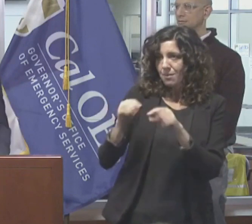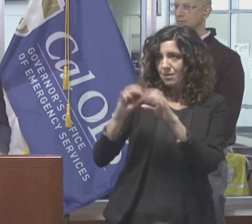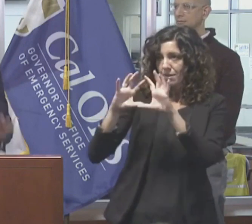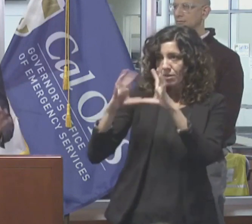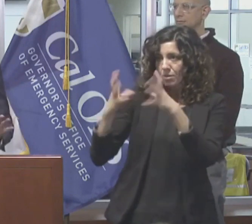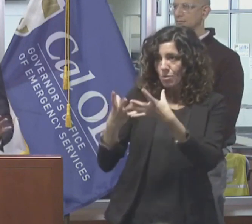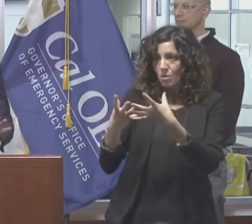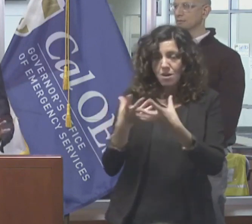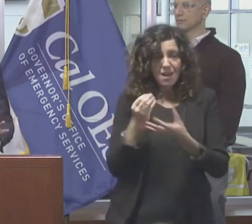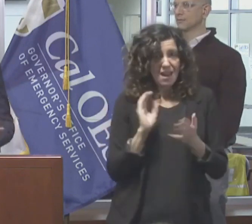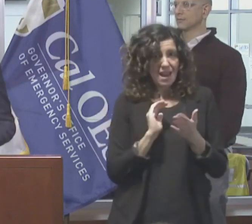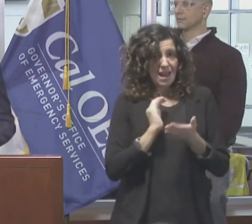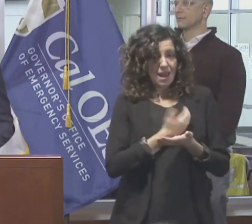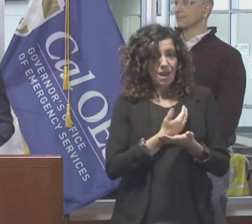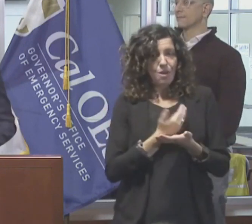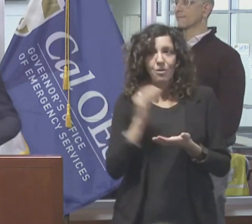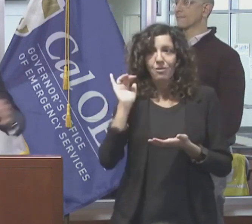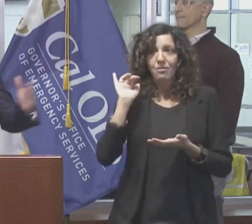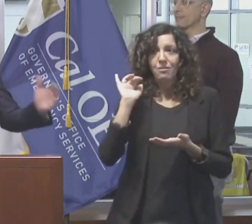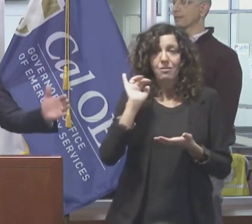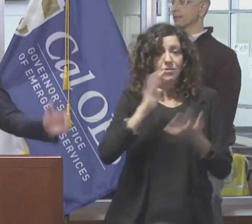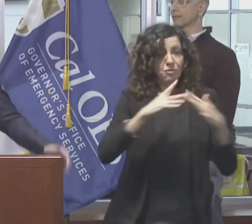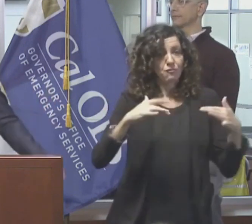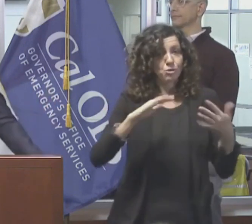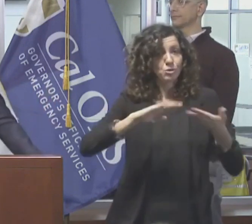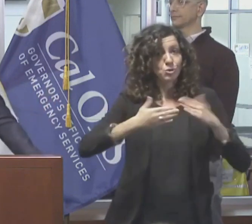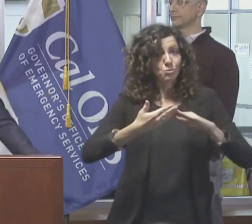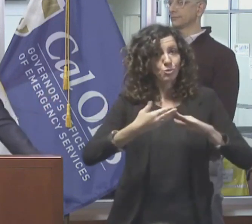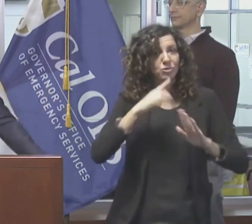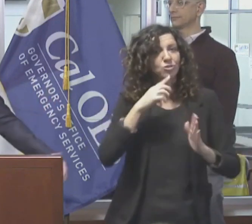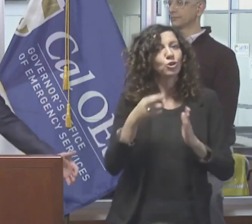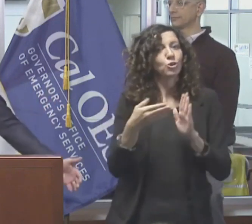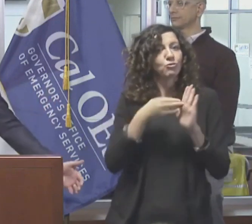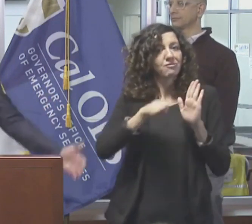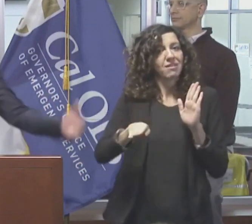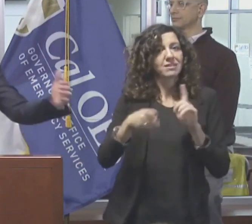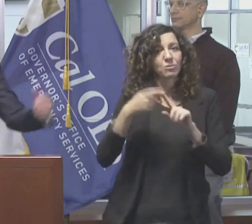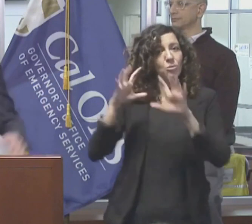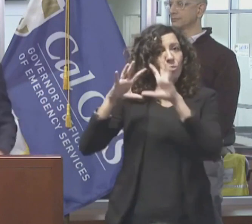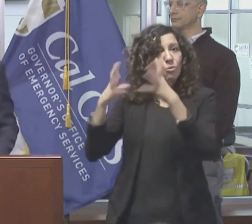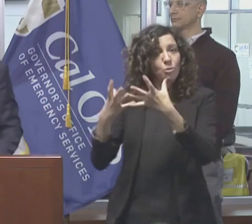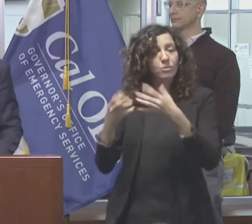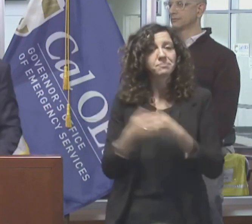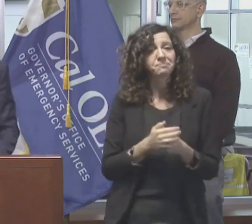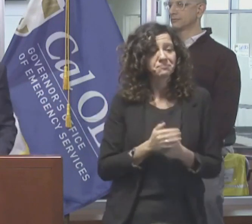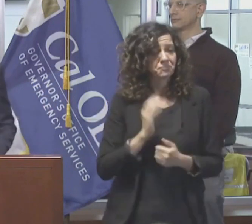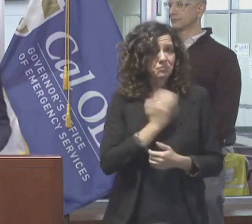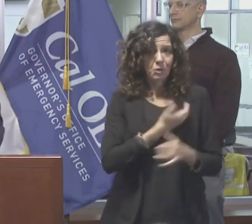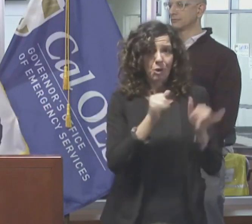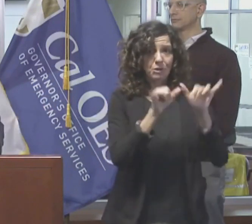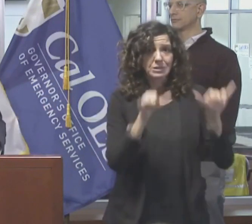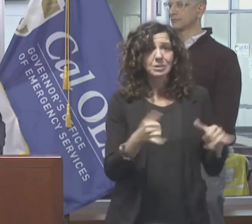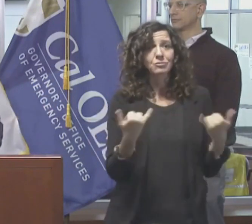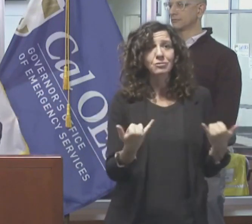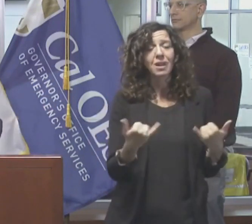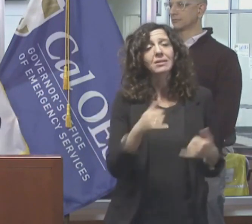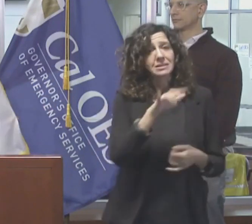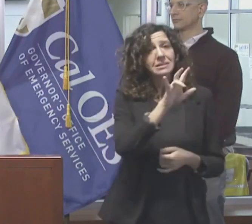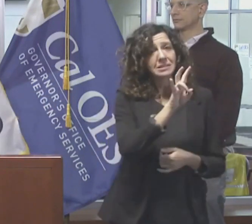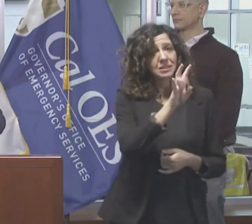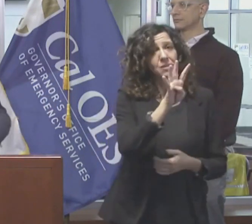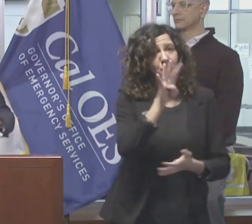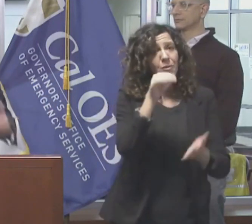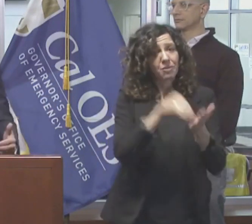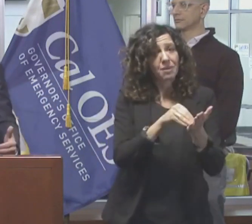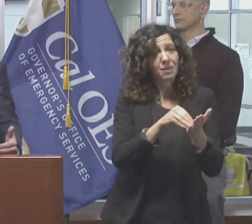diverse communities, meaning we may have a system that includes some 74,000 hospital beds, but